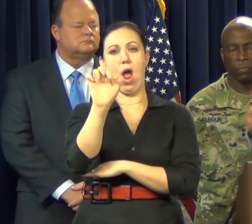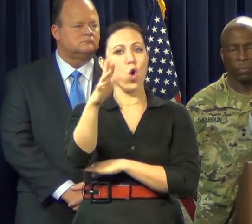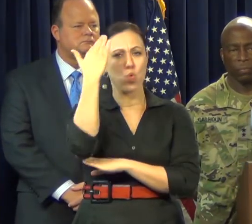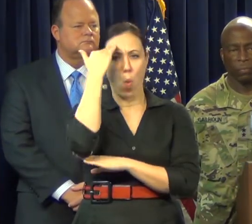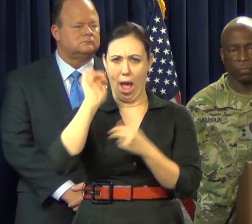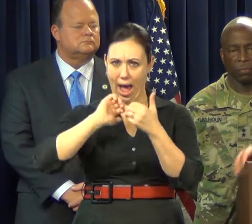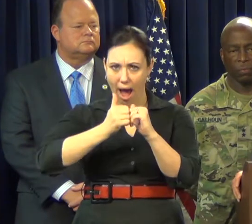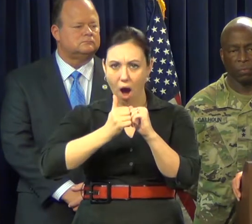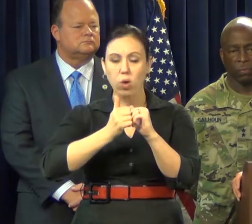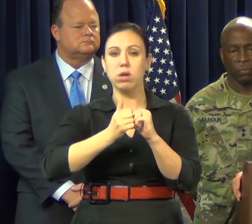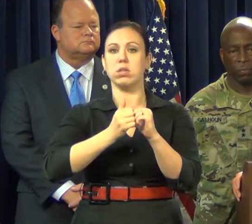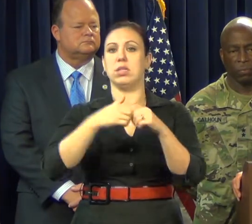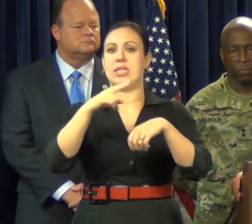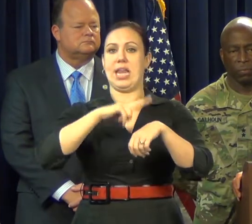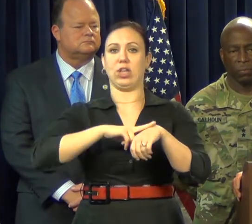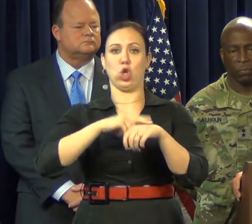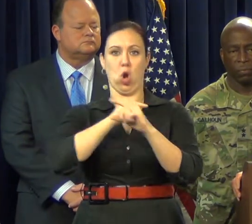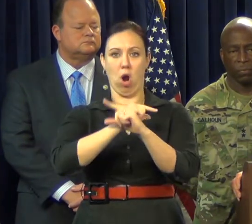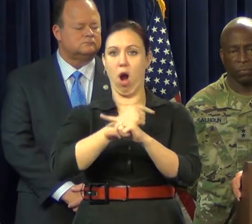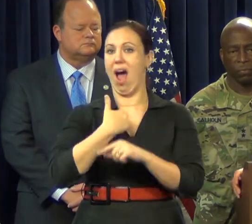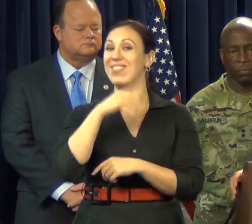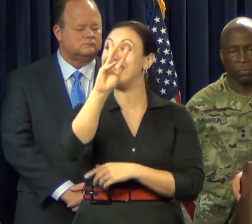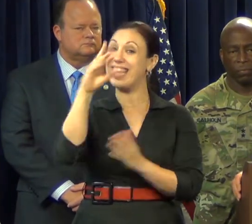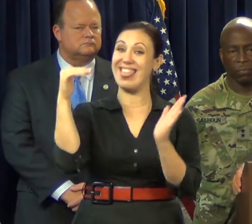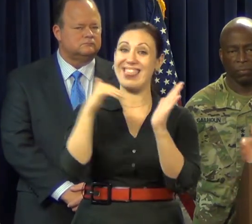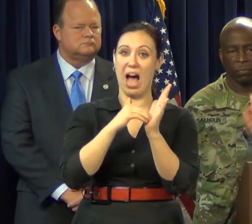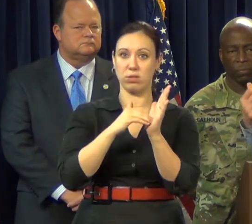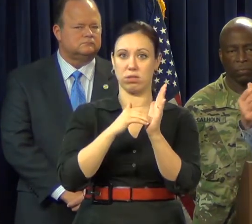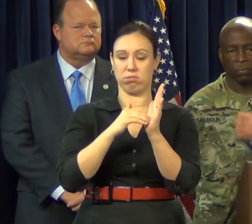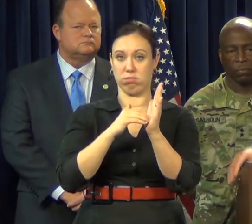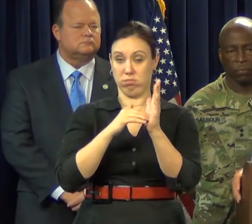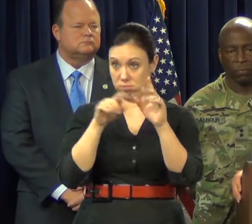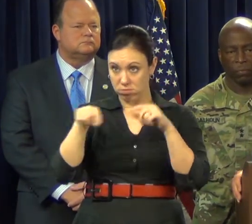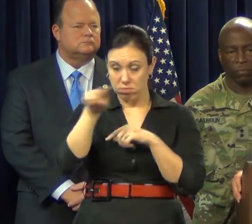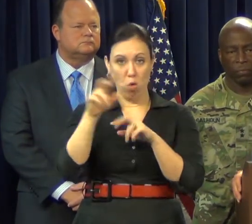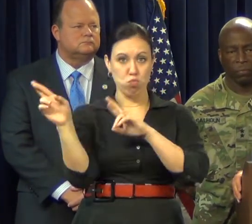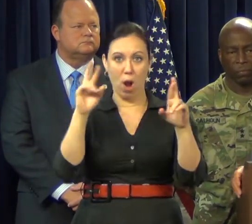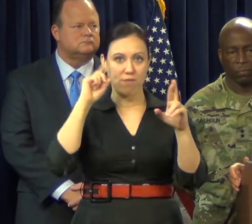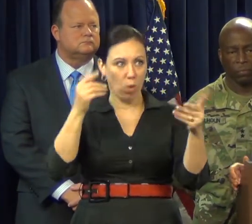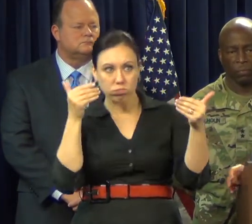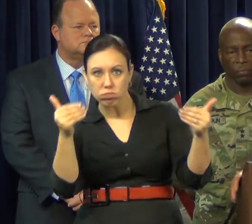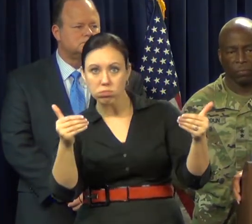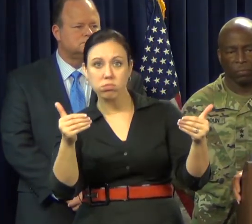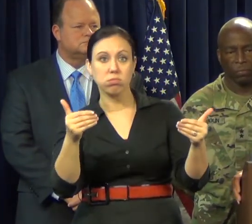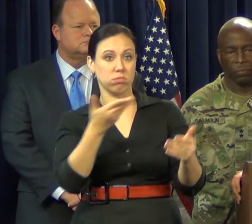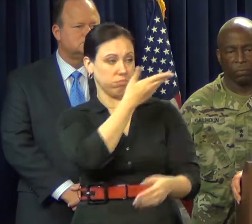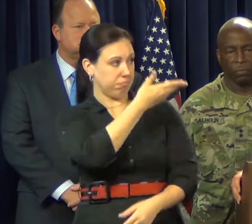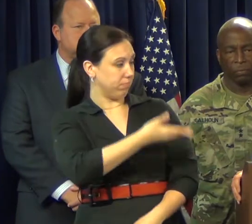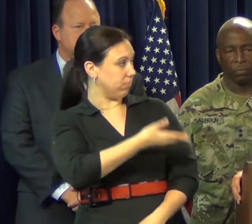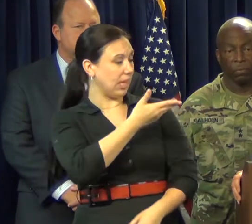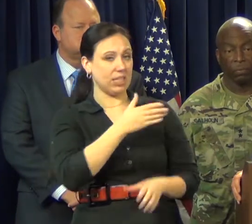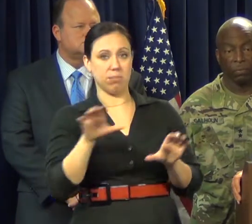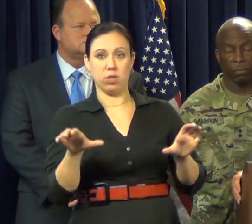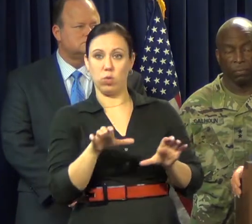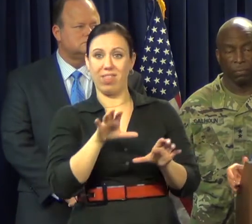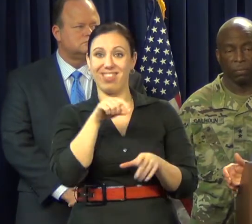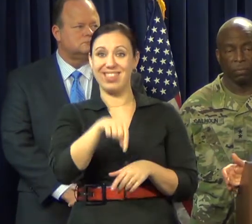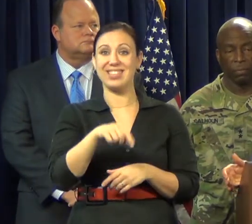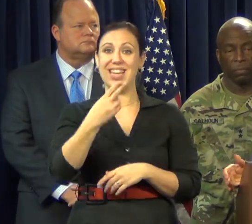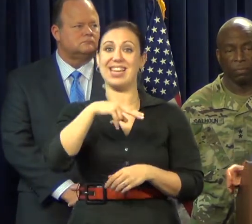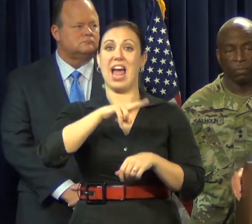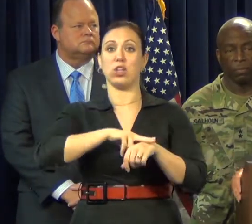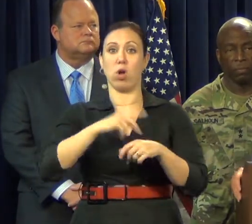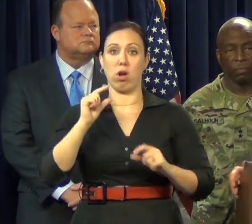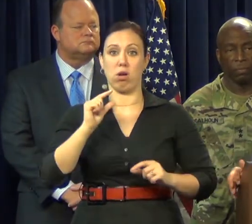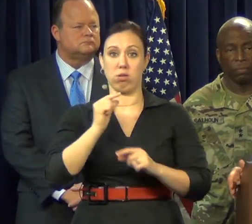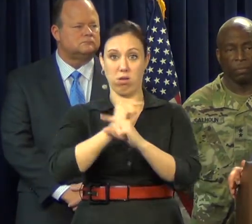Our National Guard, we have 6,000 members ready to be deployed. Our Adjutant General is standing here. He's been doing this. He's been in the National Guard 30 years. We're going